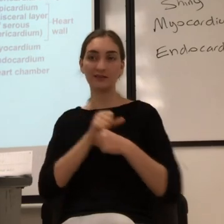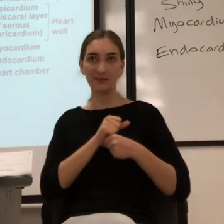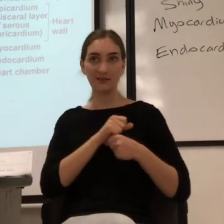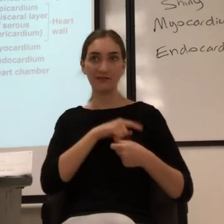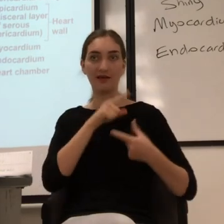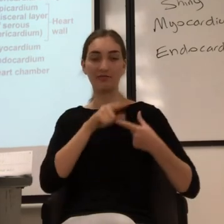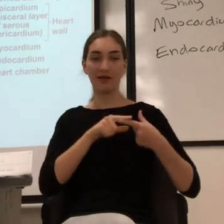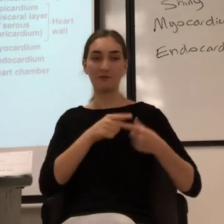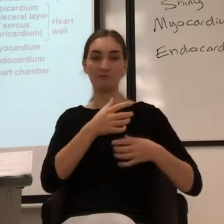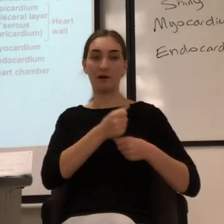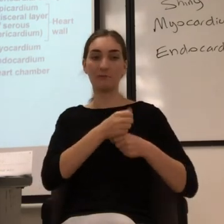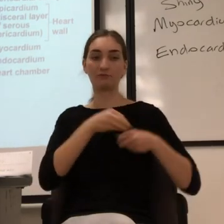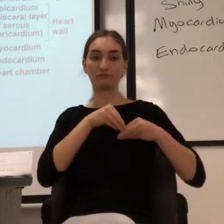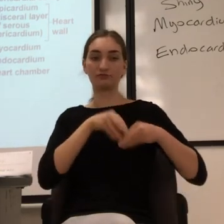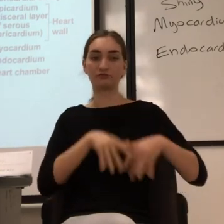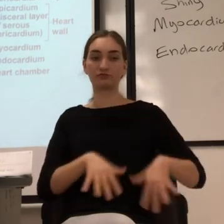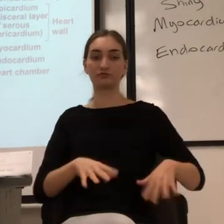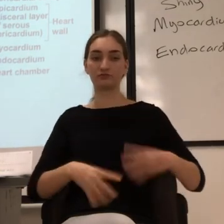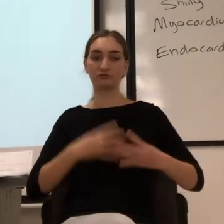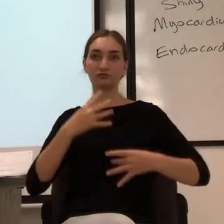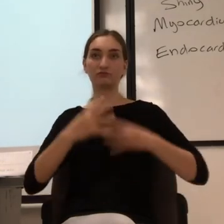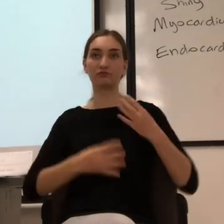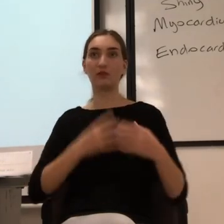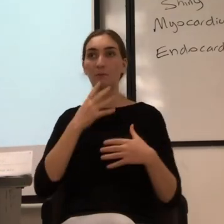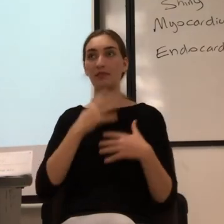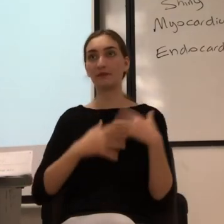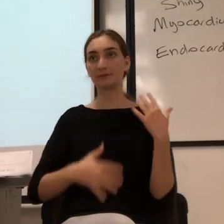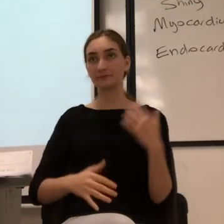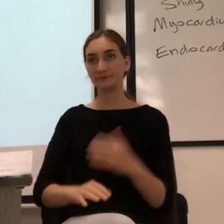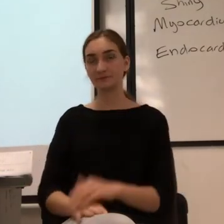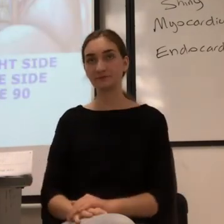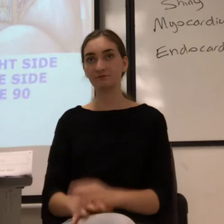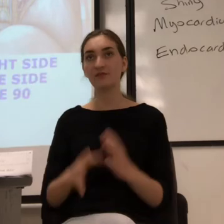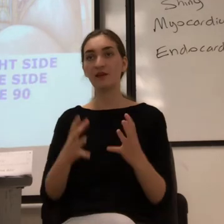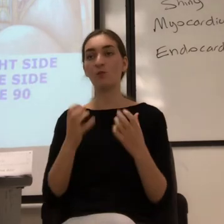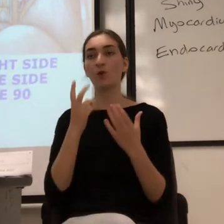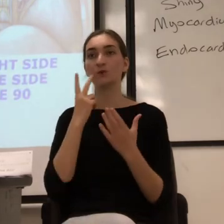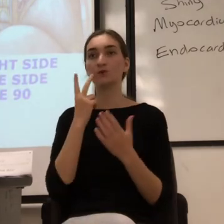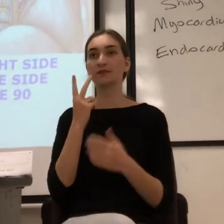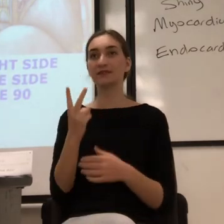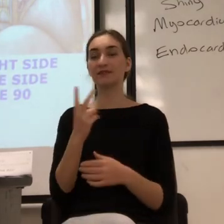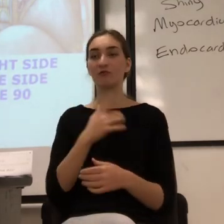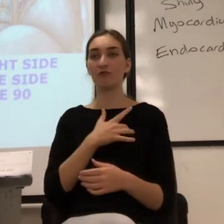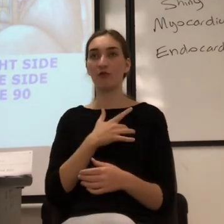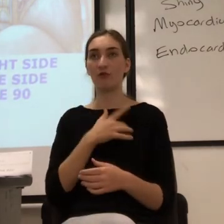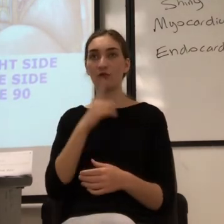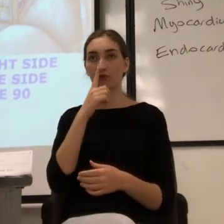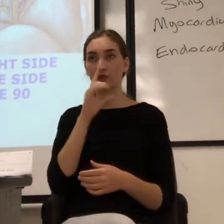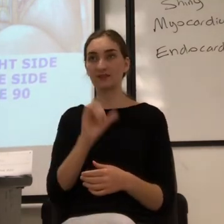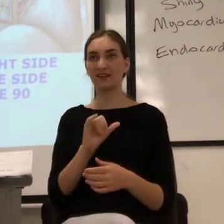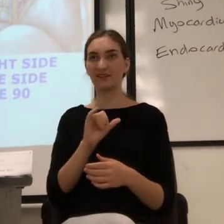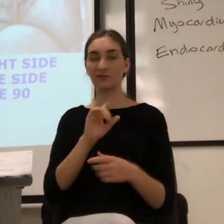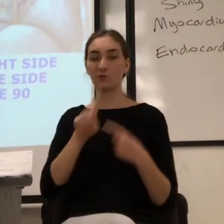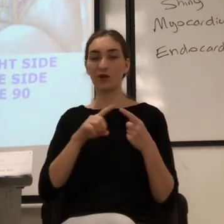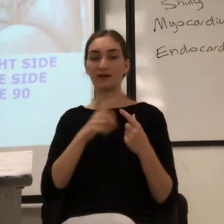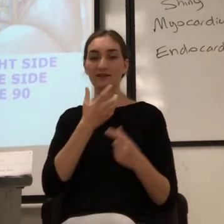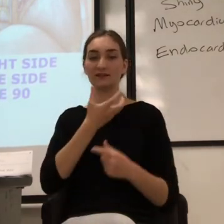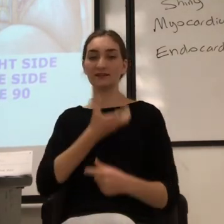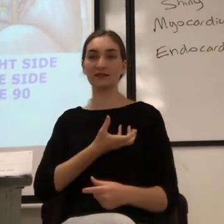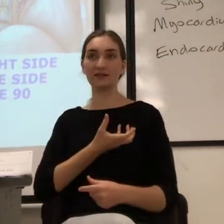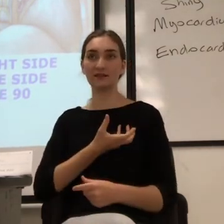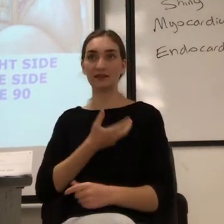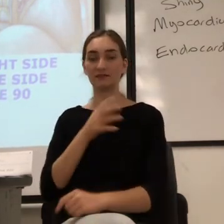wall. And I want you to see the heart as it sits in the pericardium, the mediastinum, if you remove the